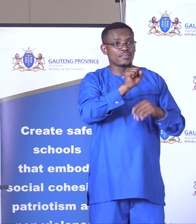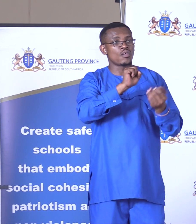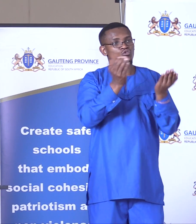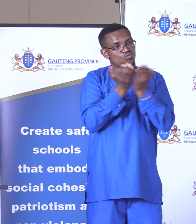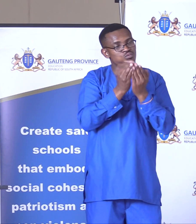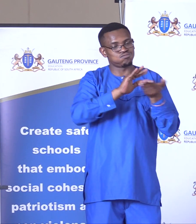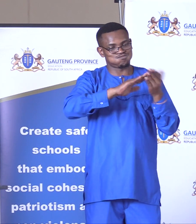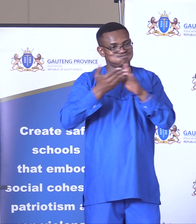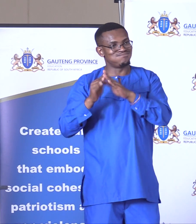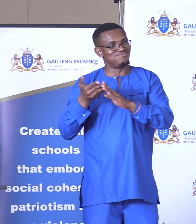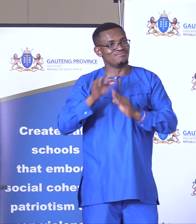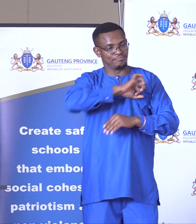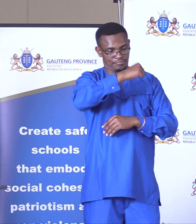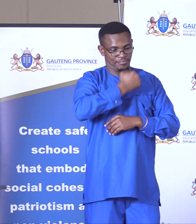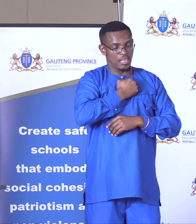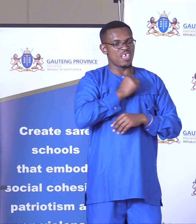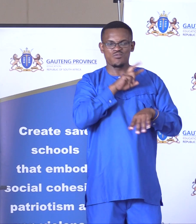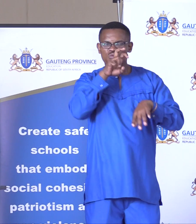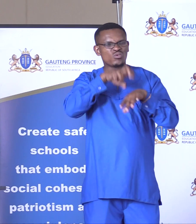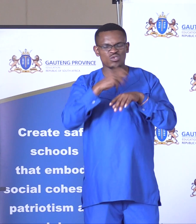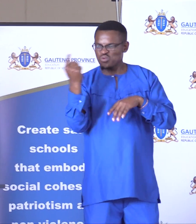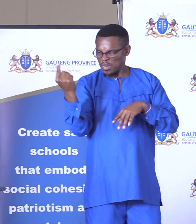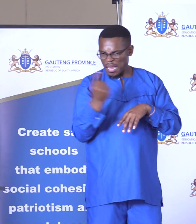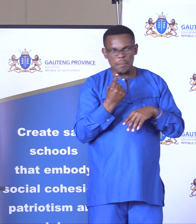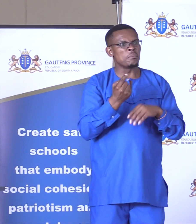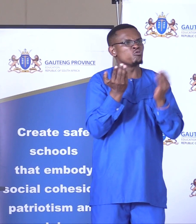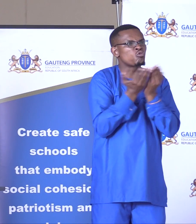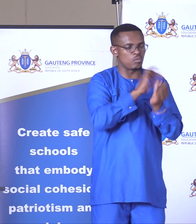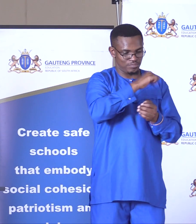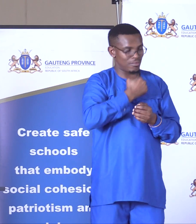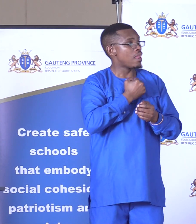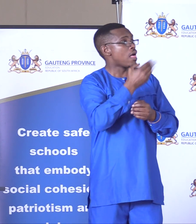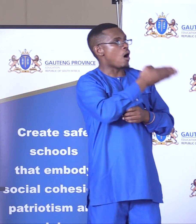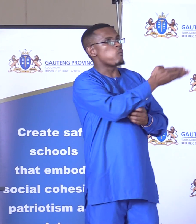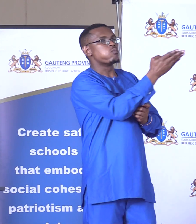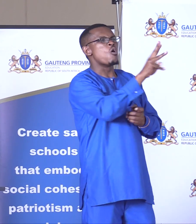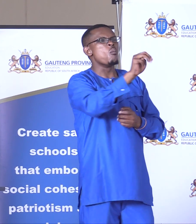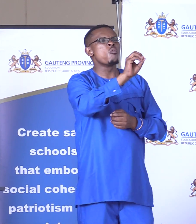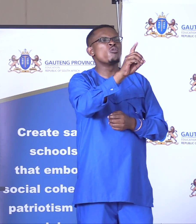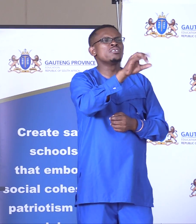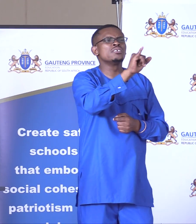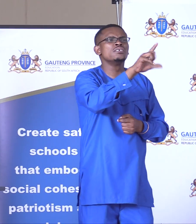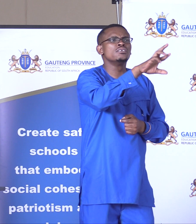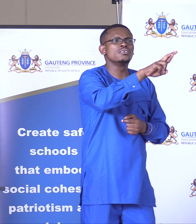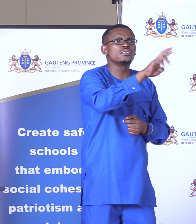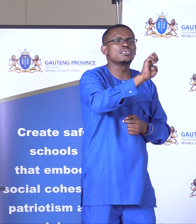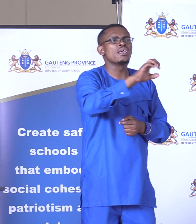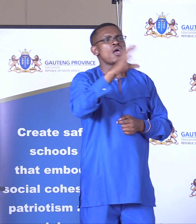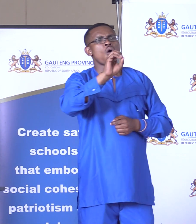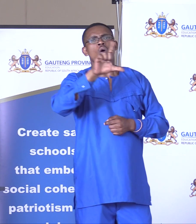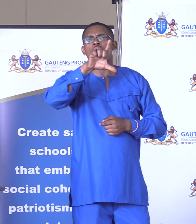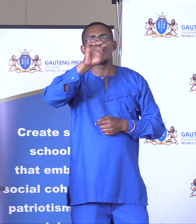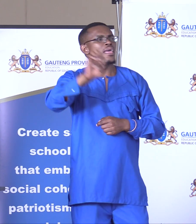community. If you don't want to come to our school, there are nearby schools, Ranteilani, Mudiri, Olele, and many